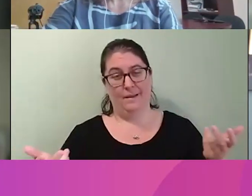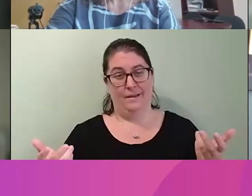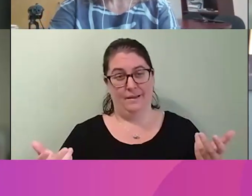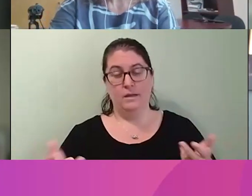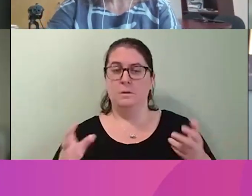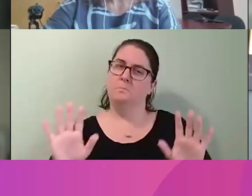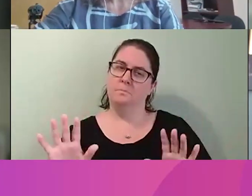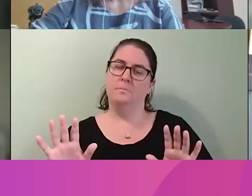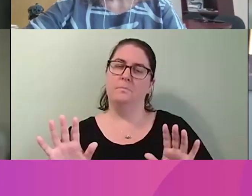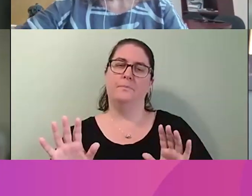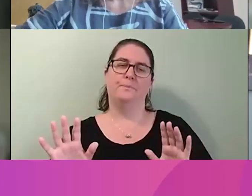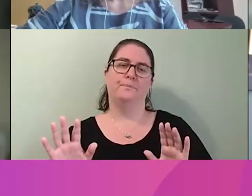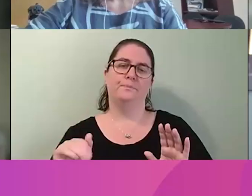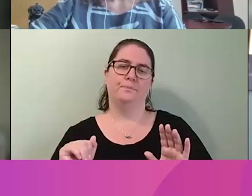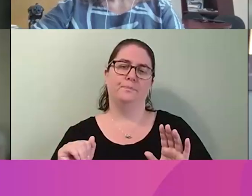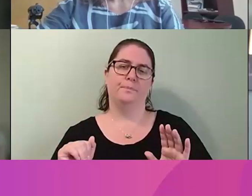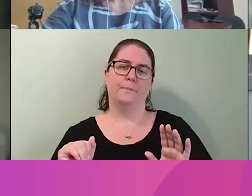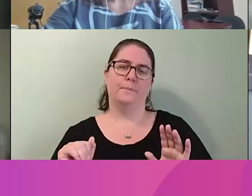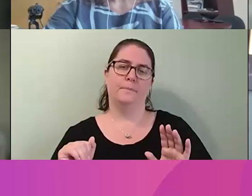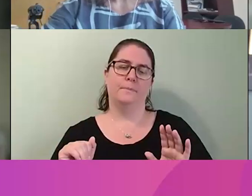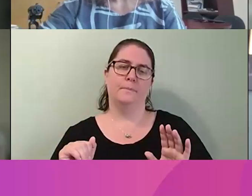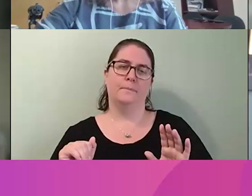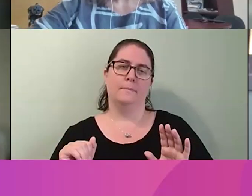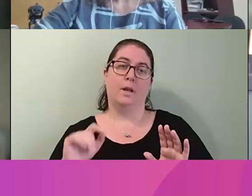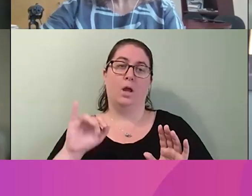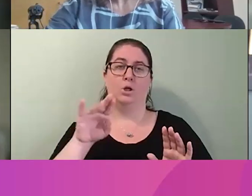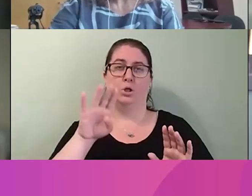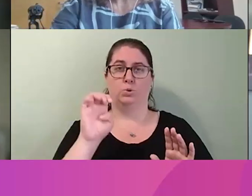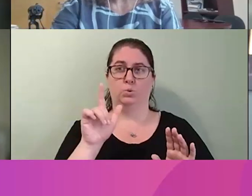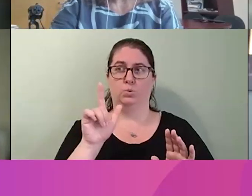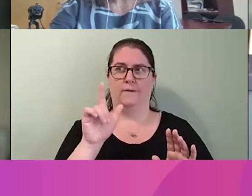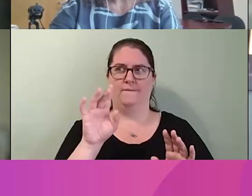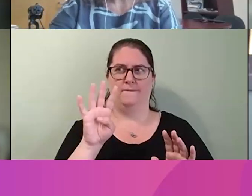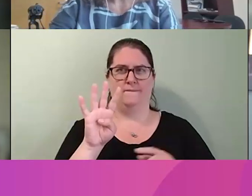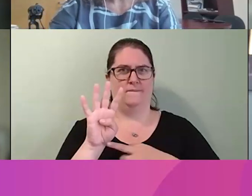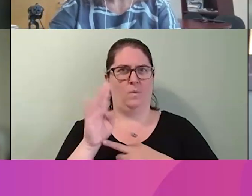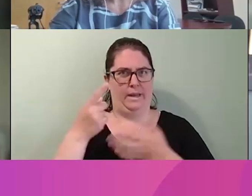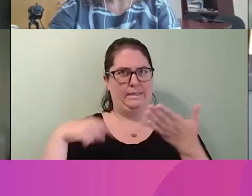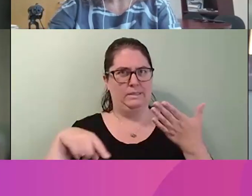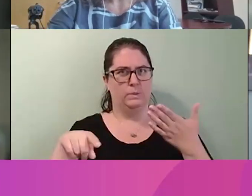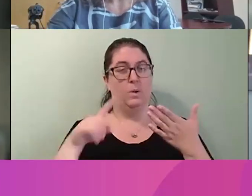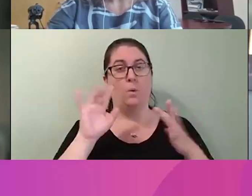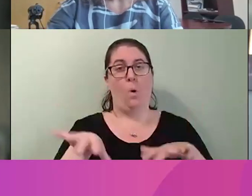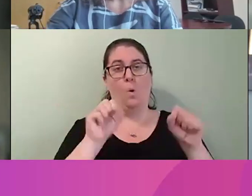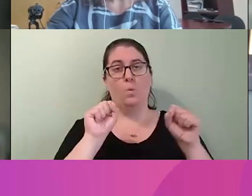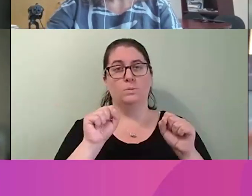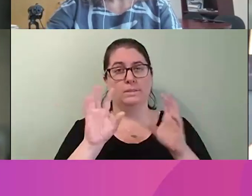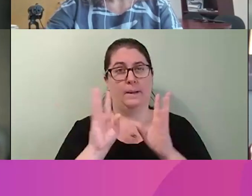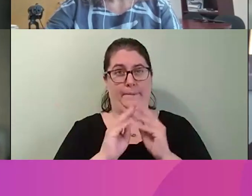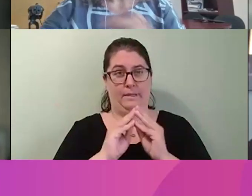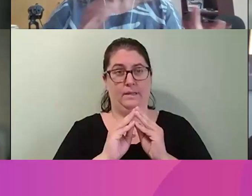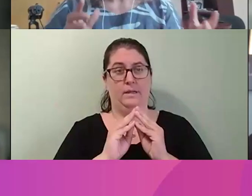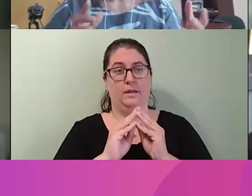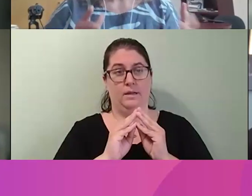take a moment to mention that actually on June 24th, we're hosting a webinar which